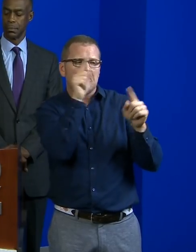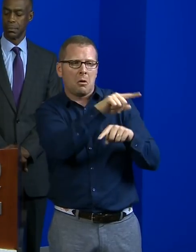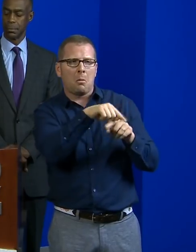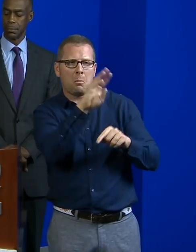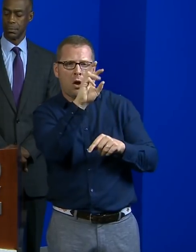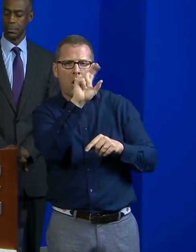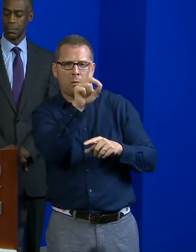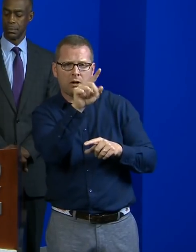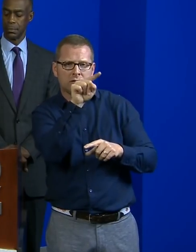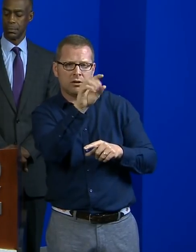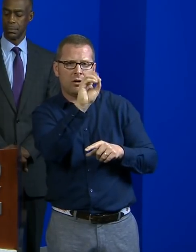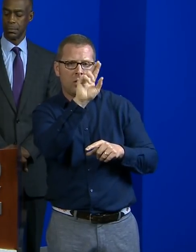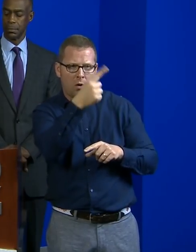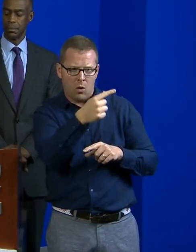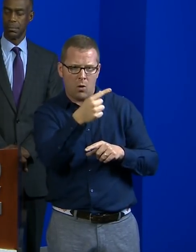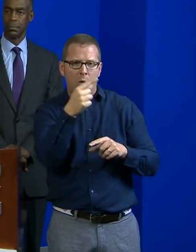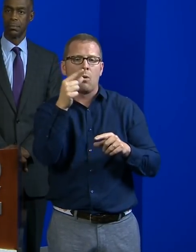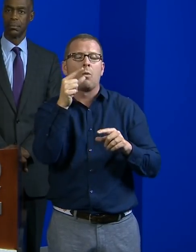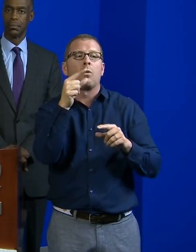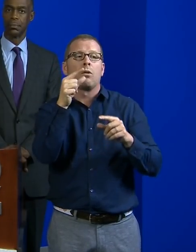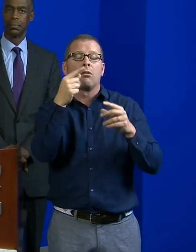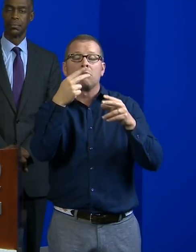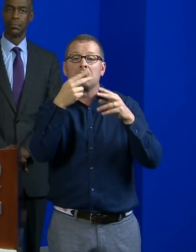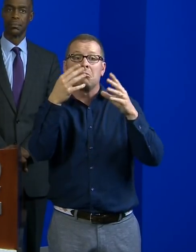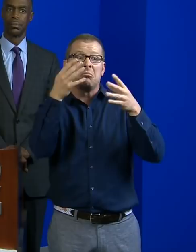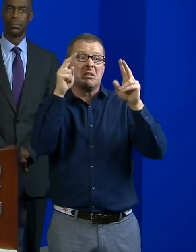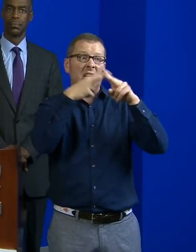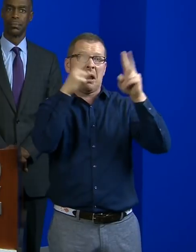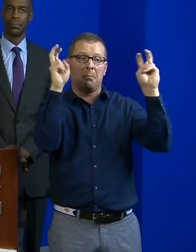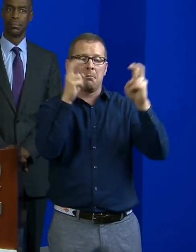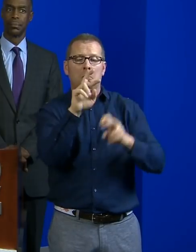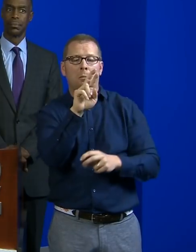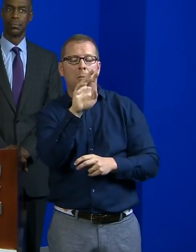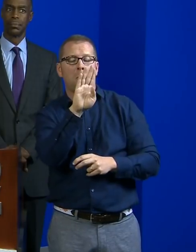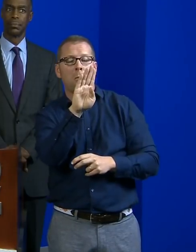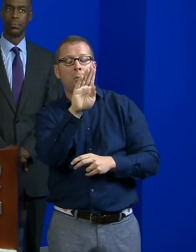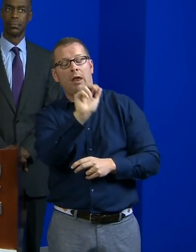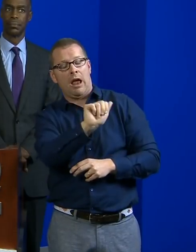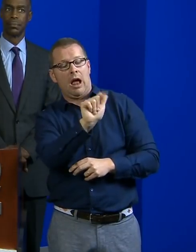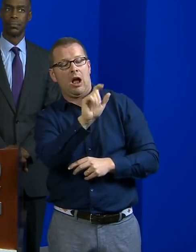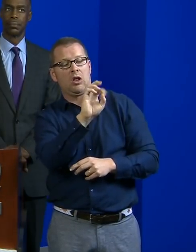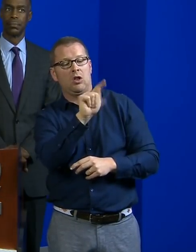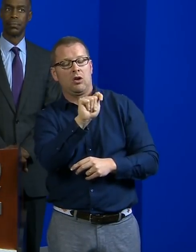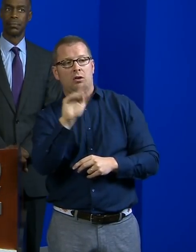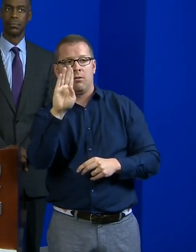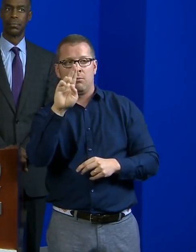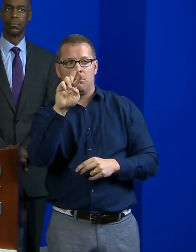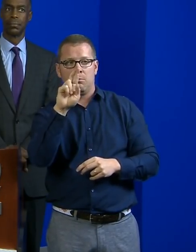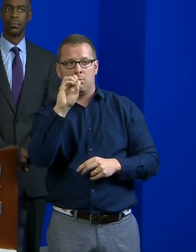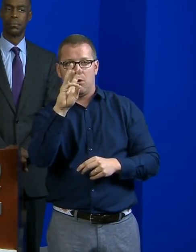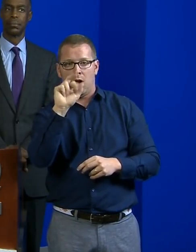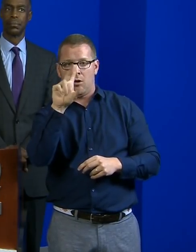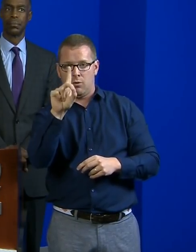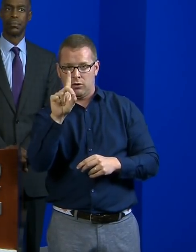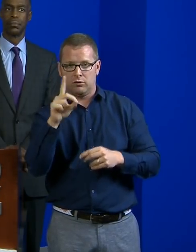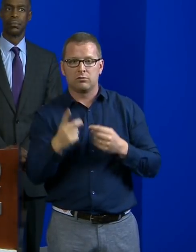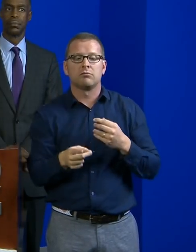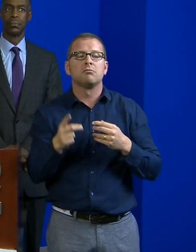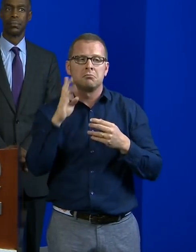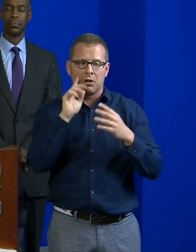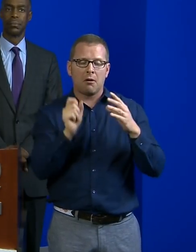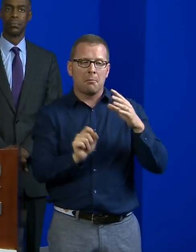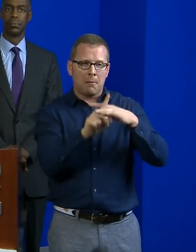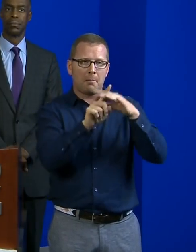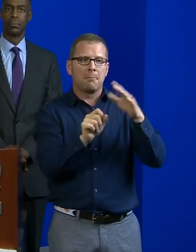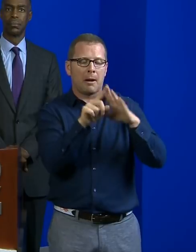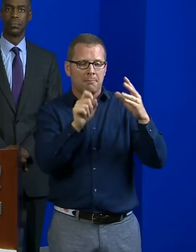Broward.org/hurricane website contains a wealth of information on how to prepare for a storm, and throughout the event will feature up-to-date information on protective actions,